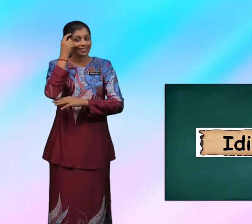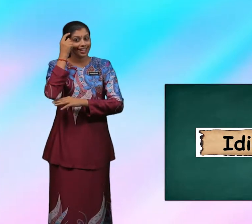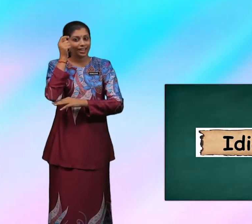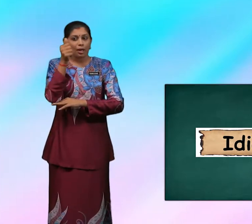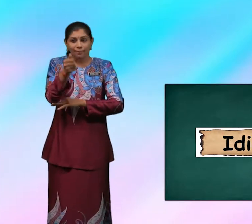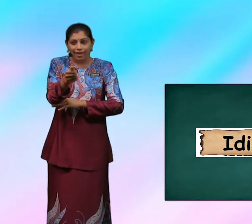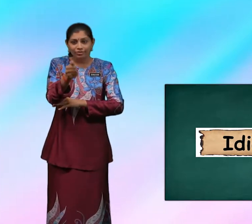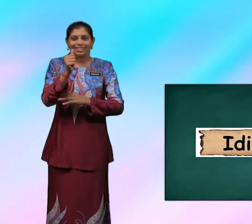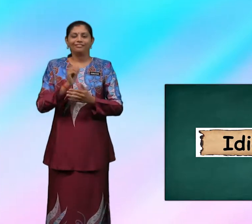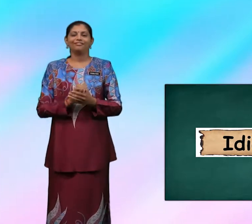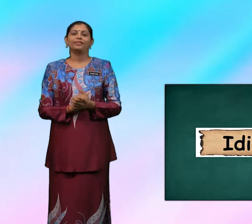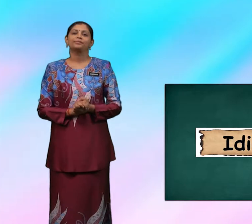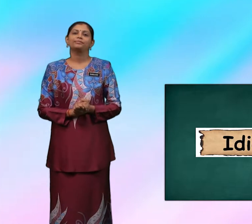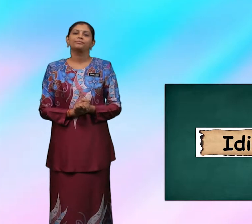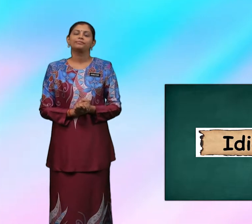Think by yourself.